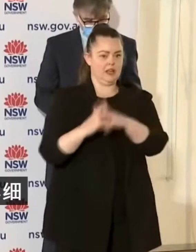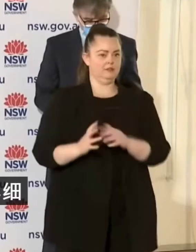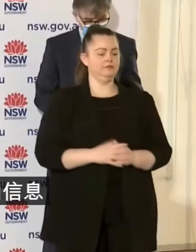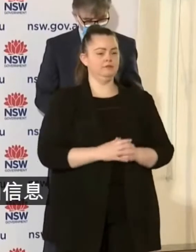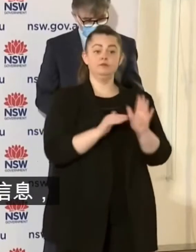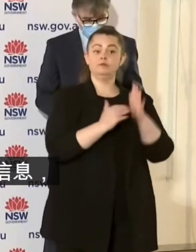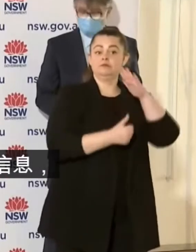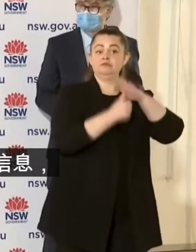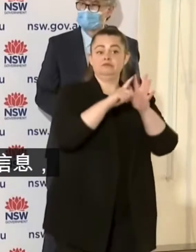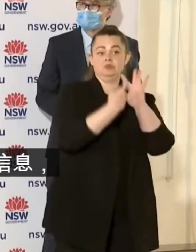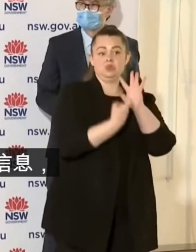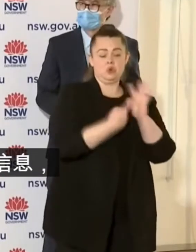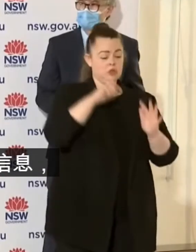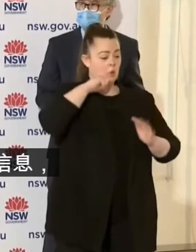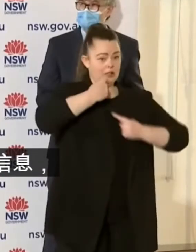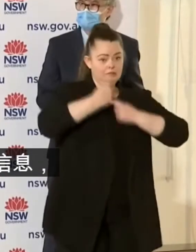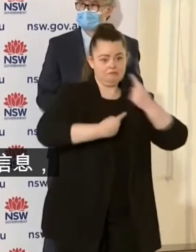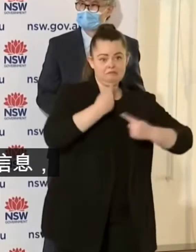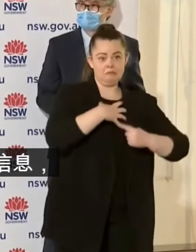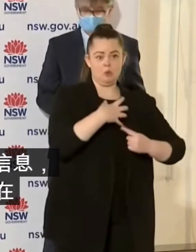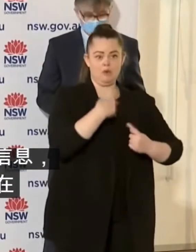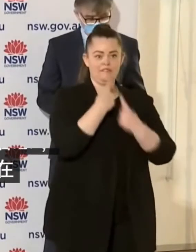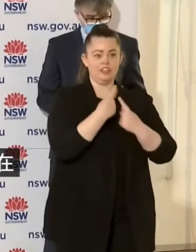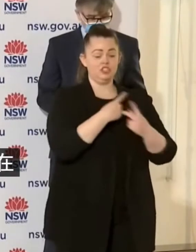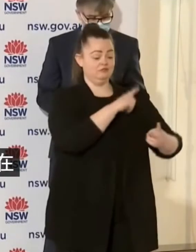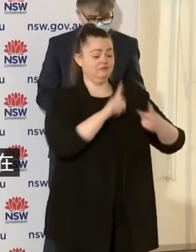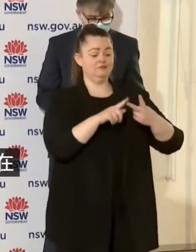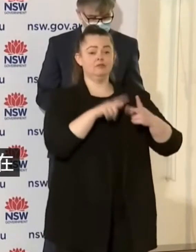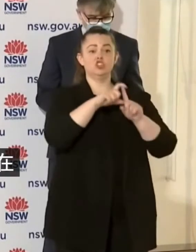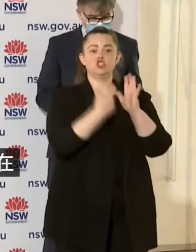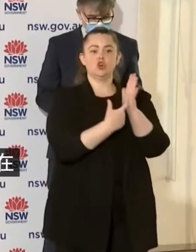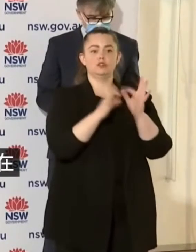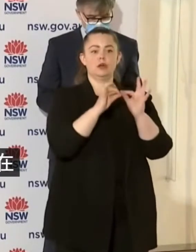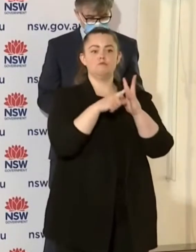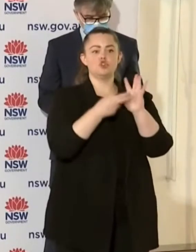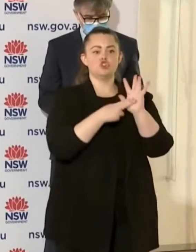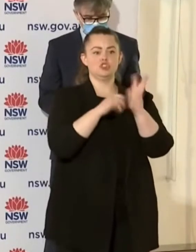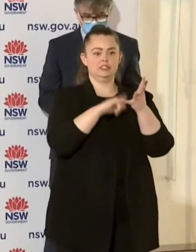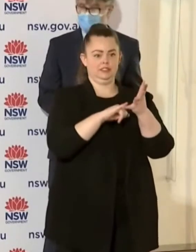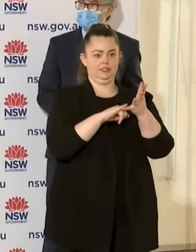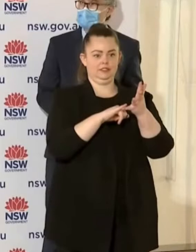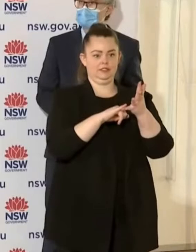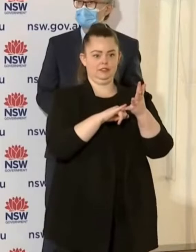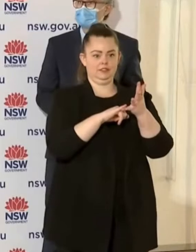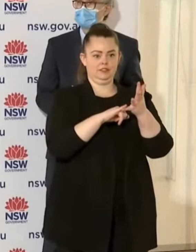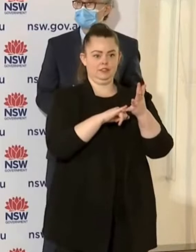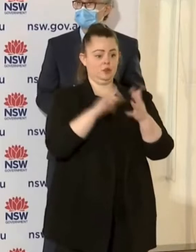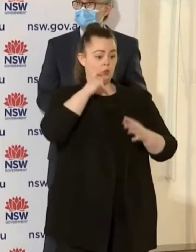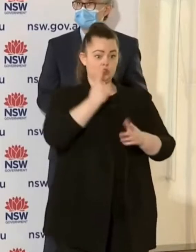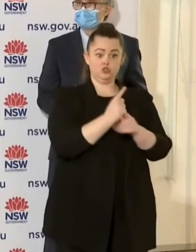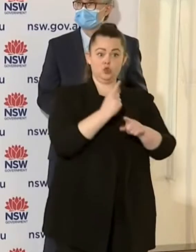give us further detail, and then I'll ask Dr. Burns. Dr. Burns is here to talk about the work that the aero